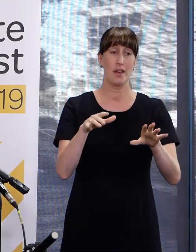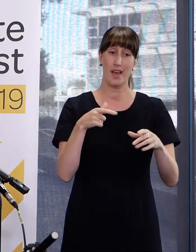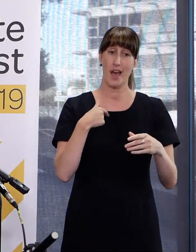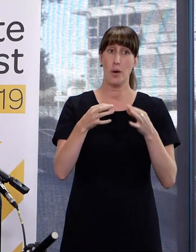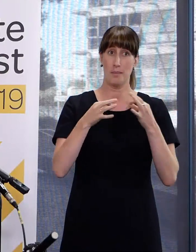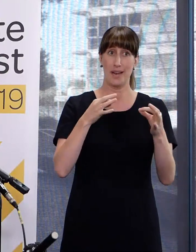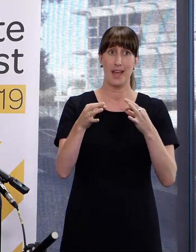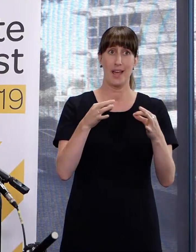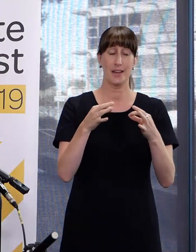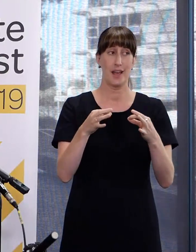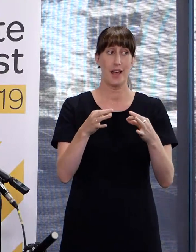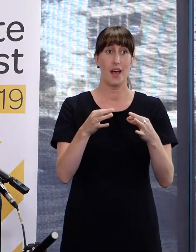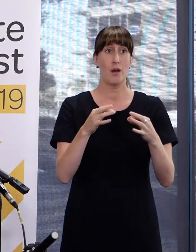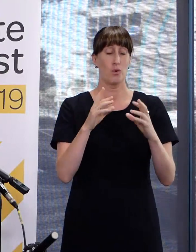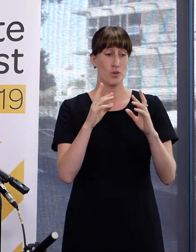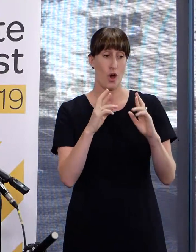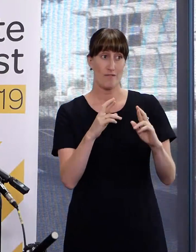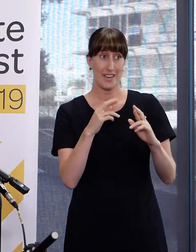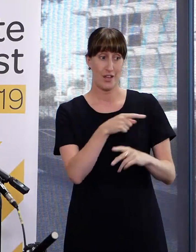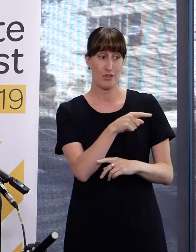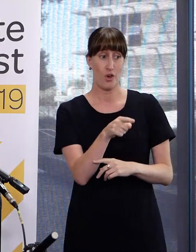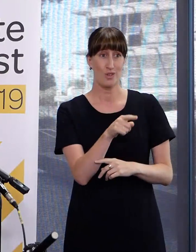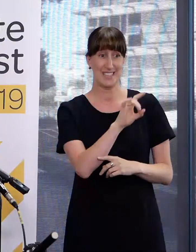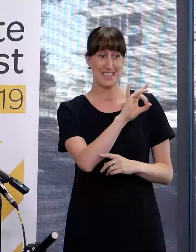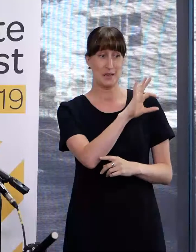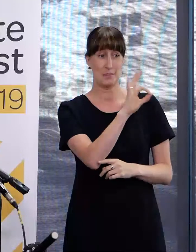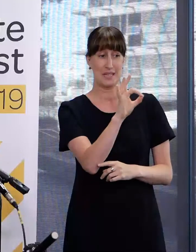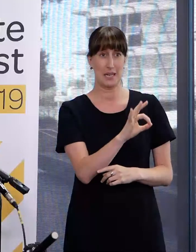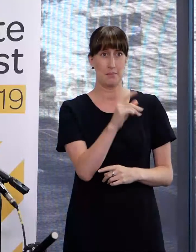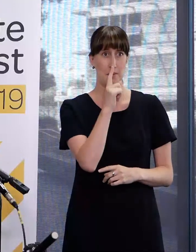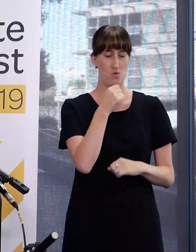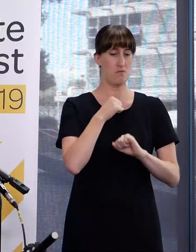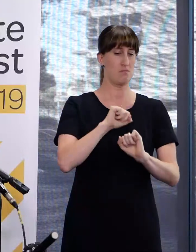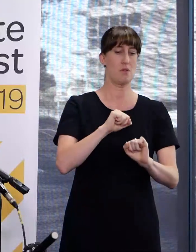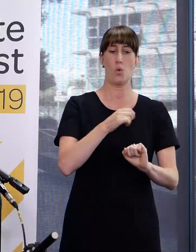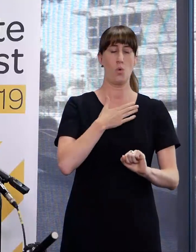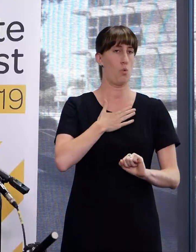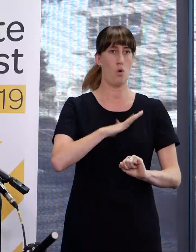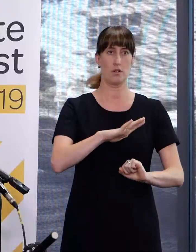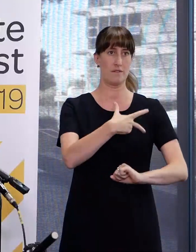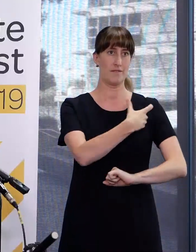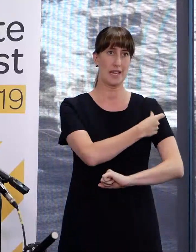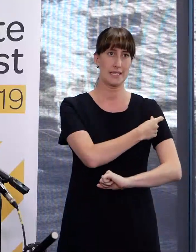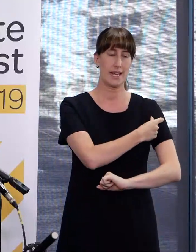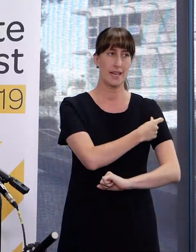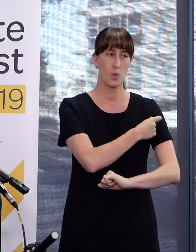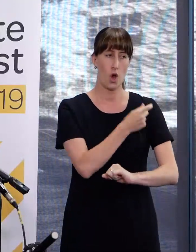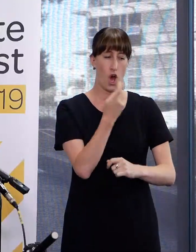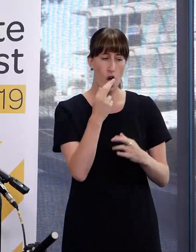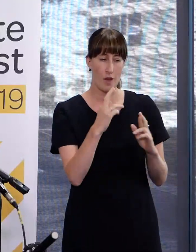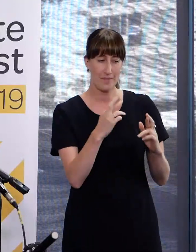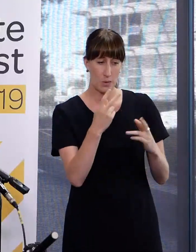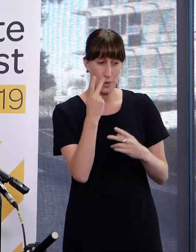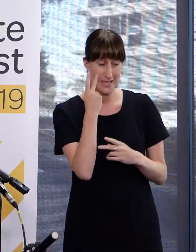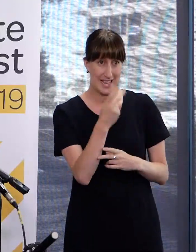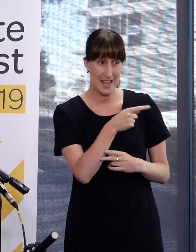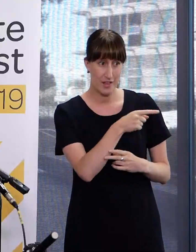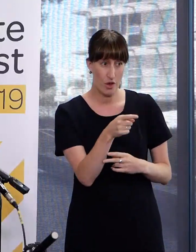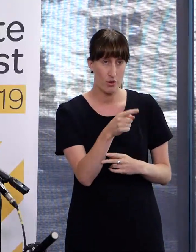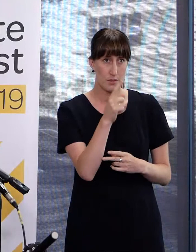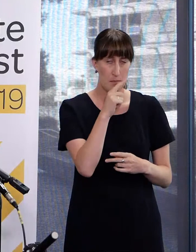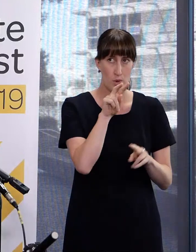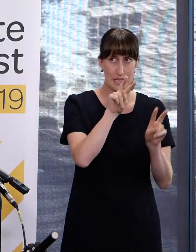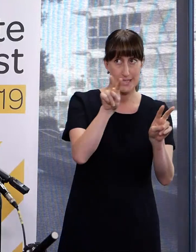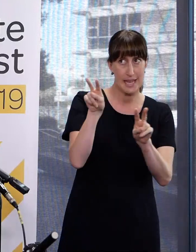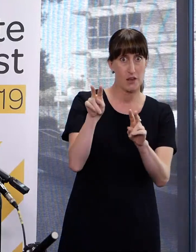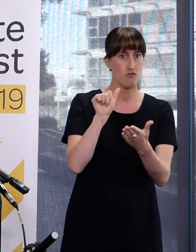that group of people who at the moment say they won't take a vaccine, as they get increasingly confident and as they see the information and as they